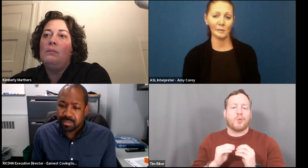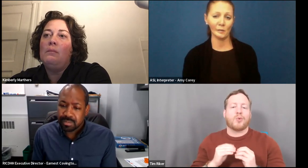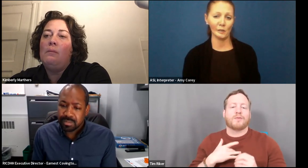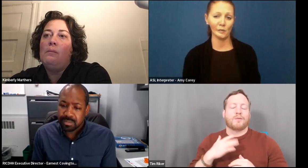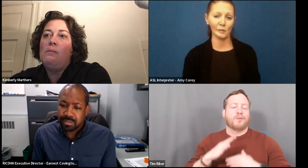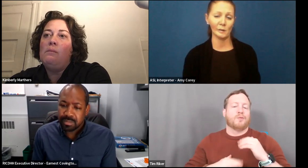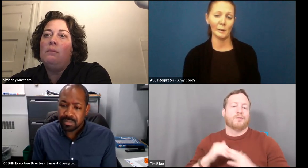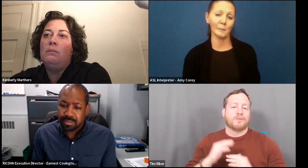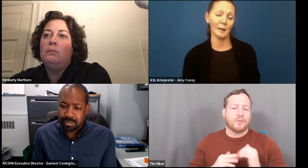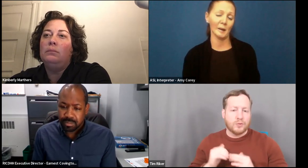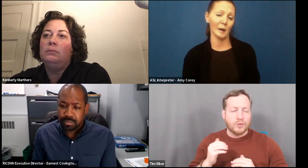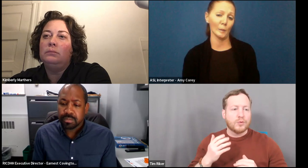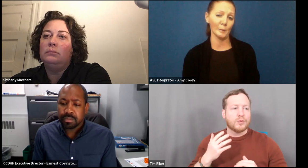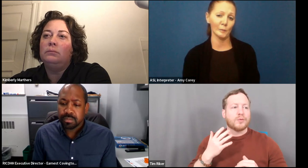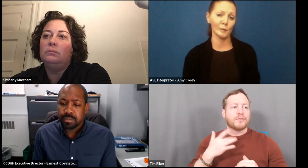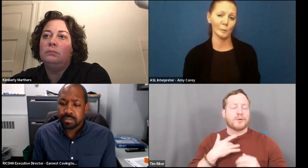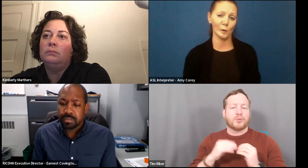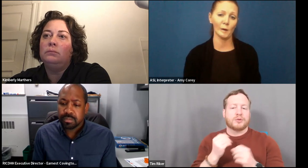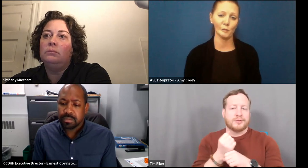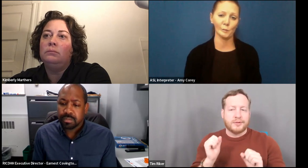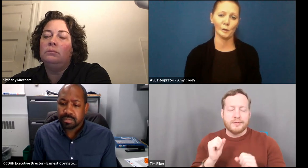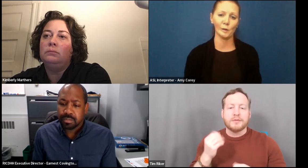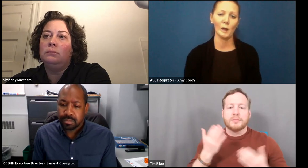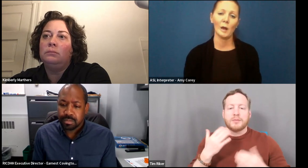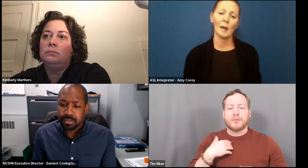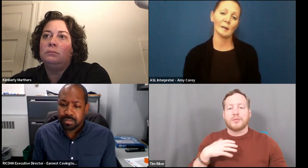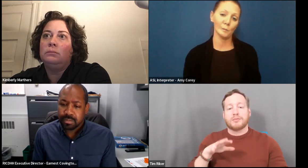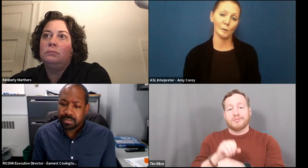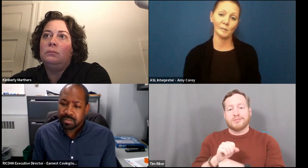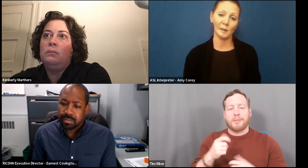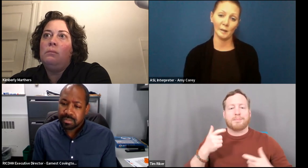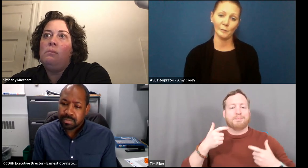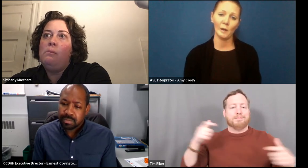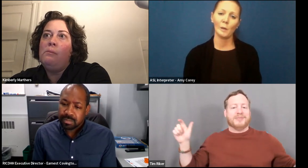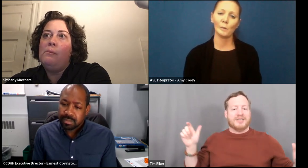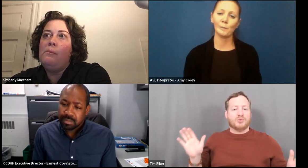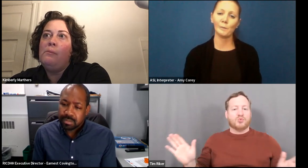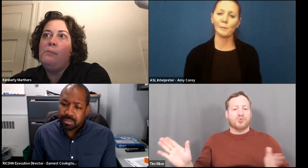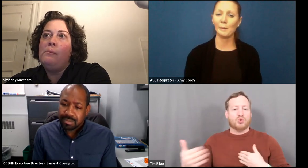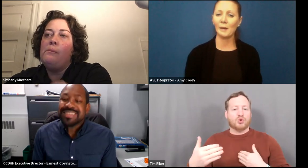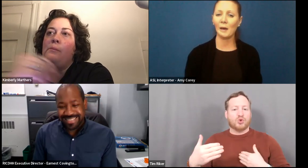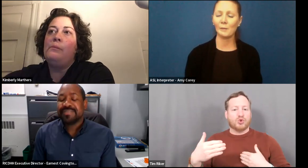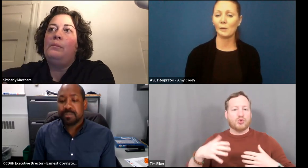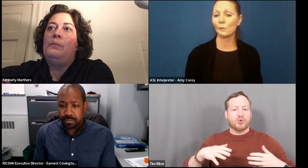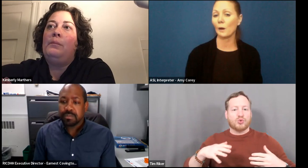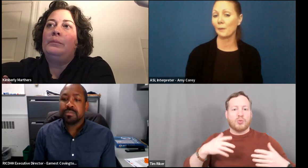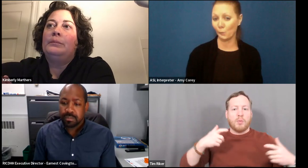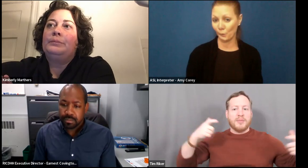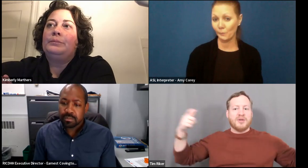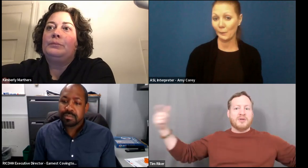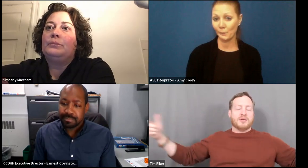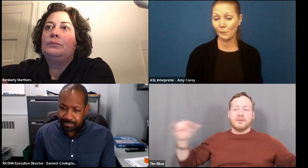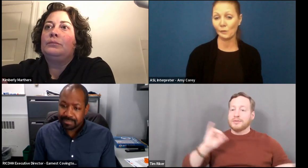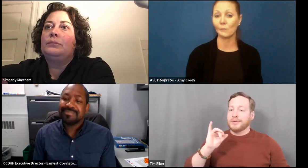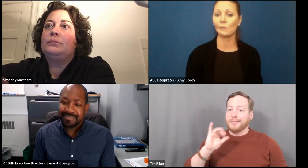maybe a suggestion that might help people feel more comfortable and more safe would be maybe having a big